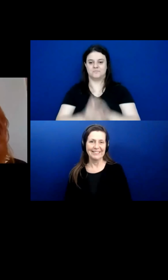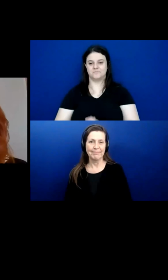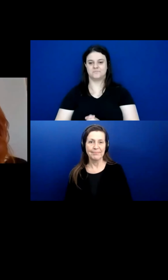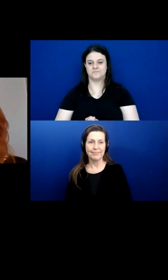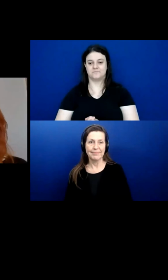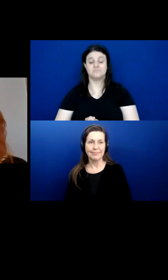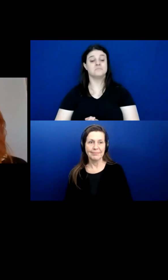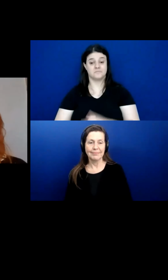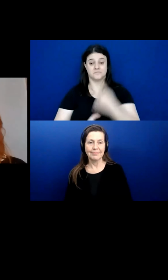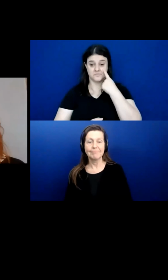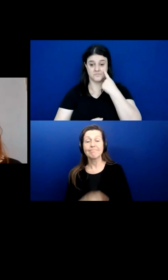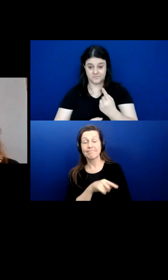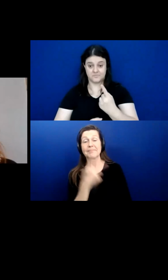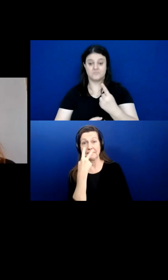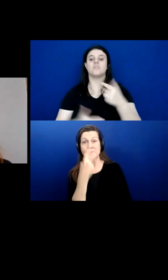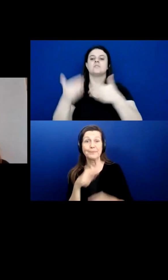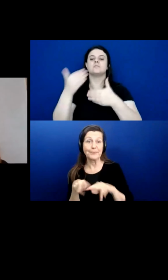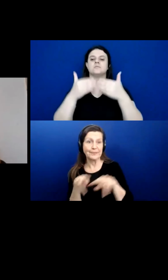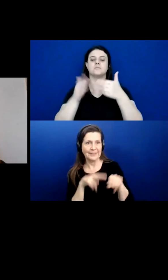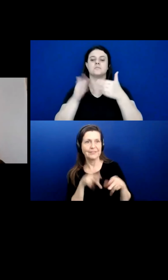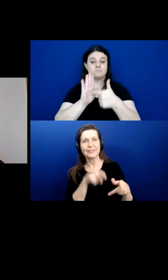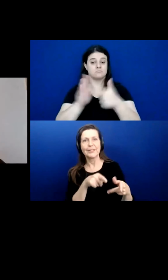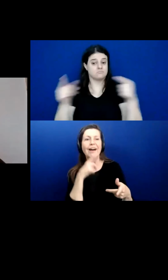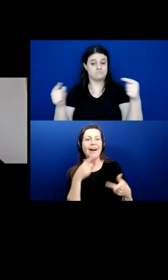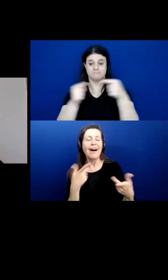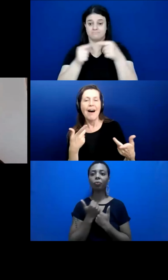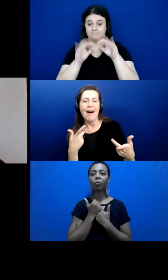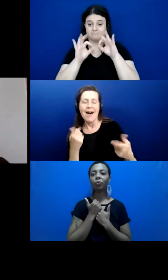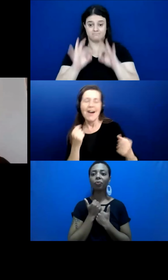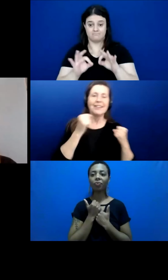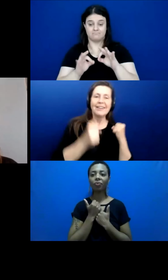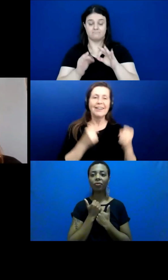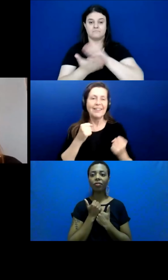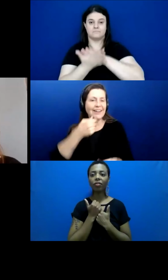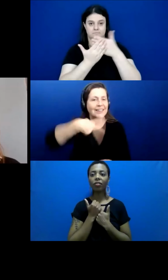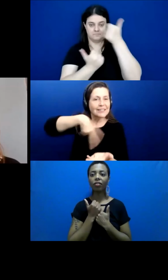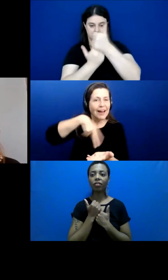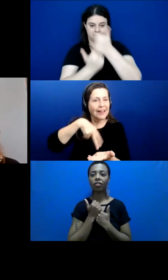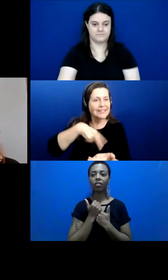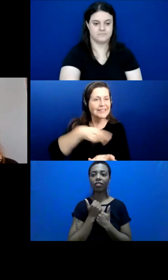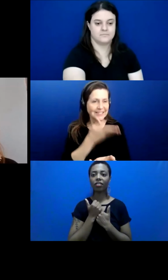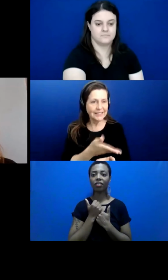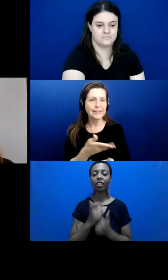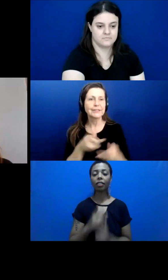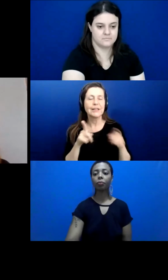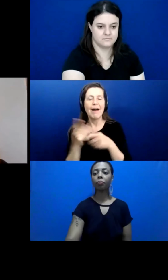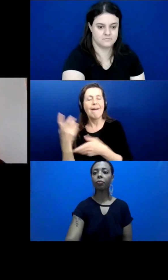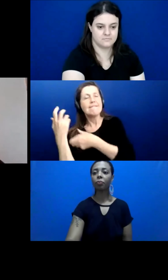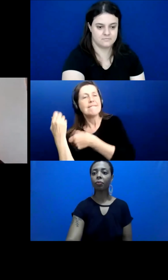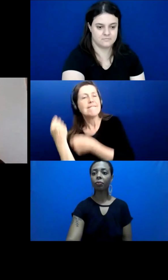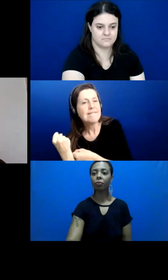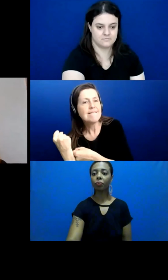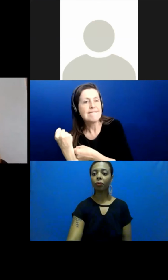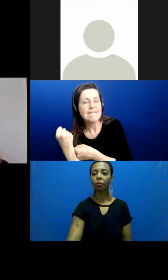The title of this slide is called Making Sense of Dance, and it's just a really nice picture of a woman who is leaning on her dance partner